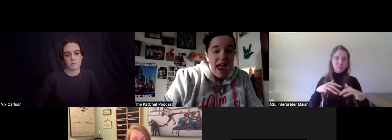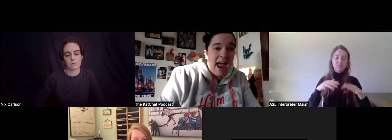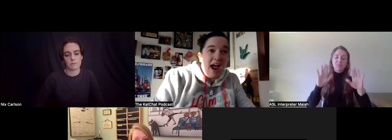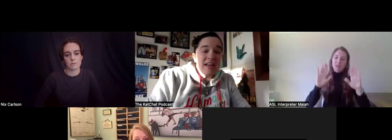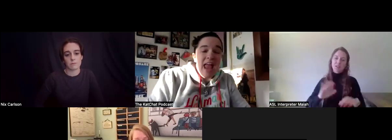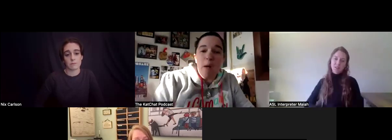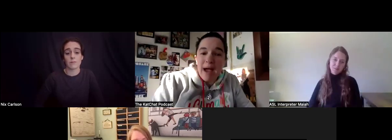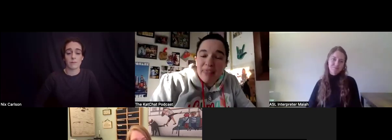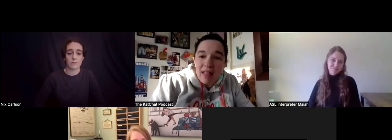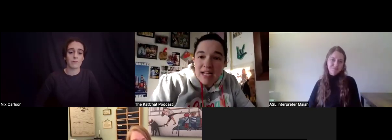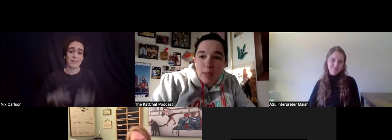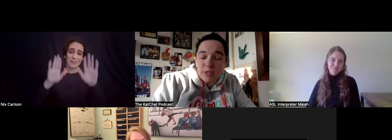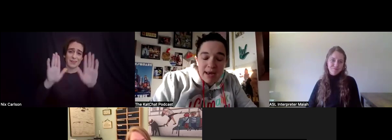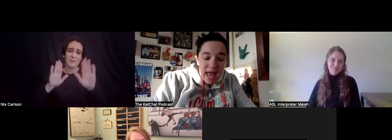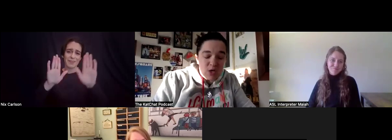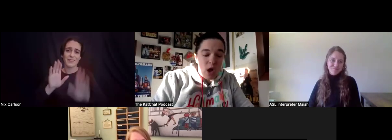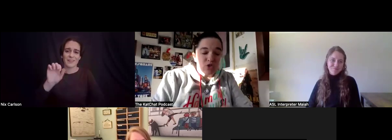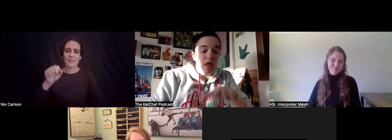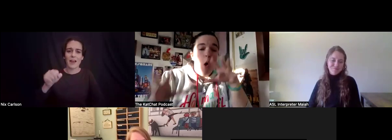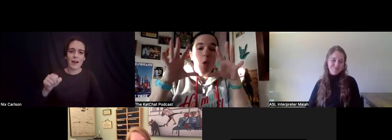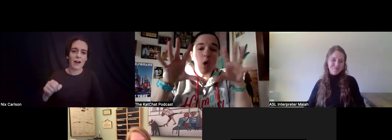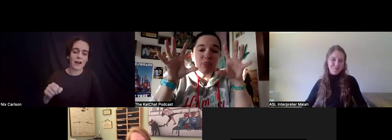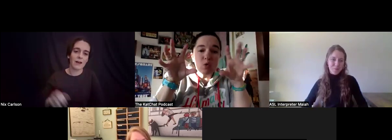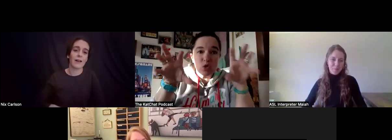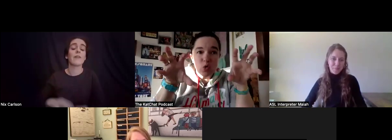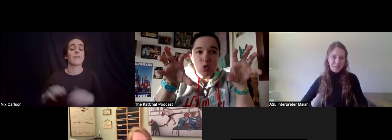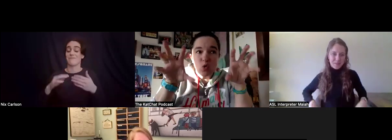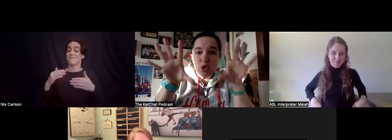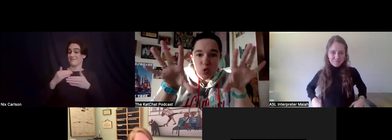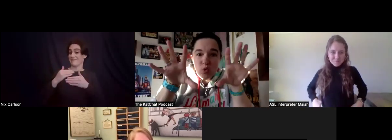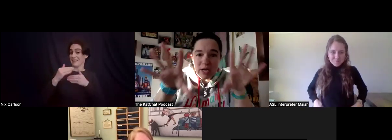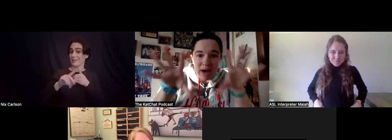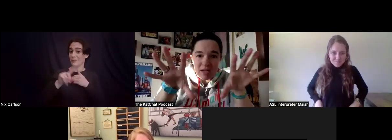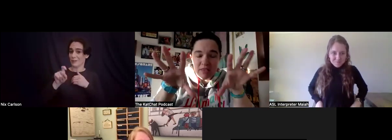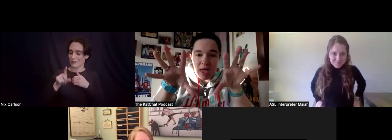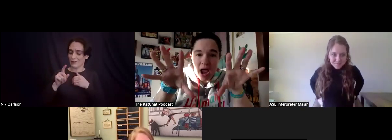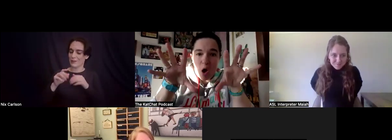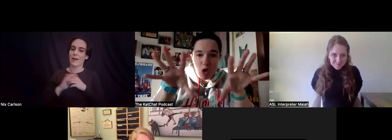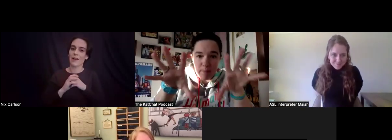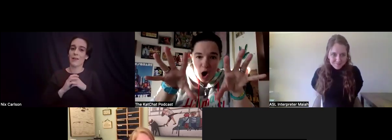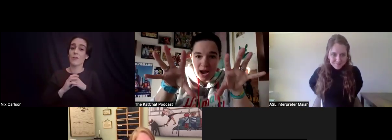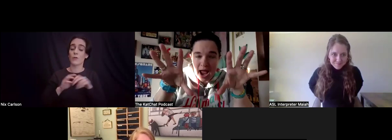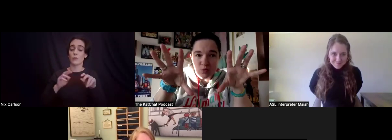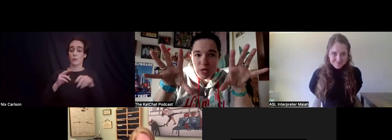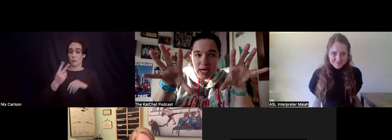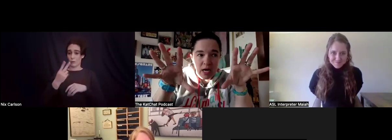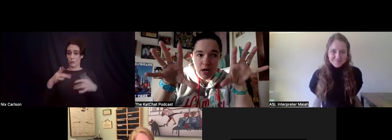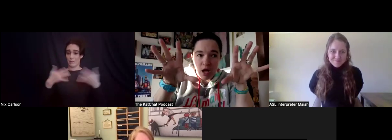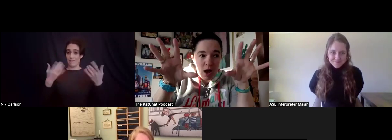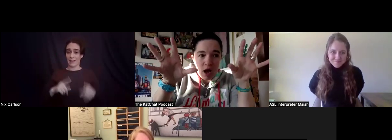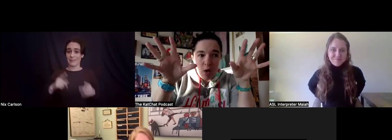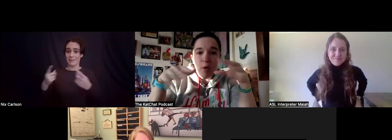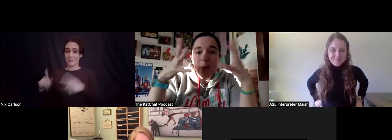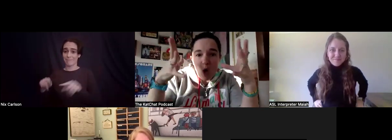amazing. And Mhm. yeah, that leads up to my next question. With those two new events that Hallmark had